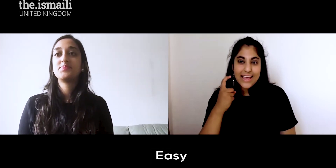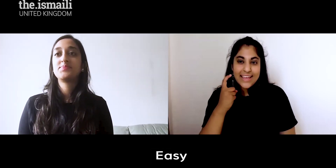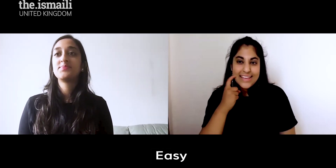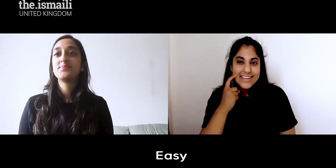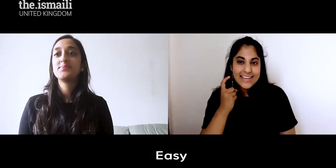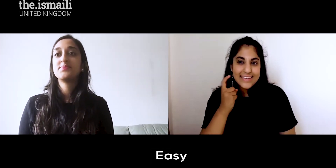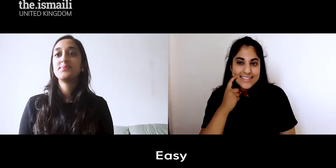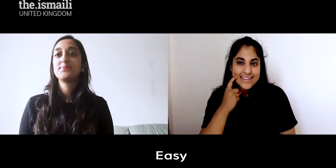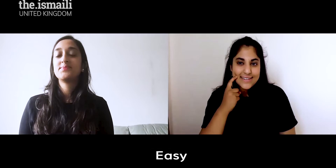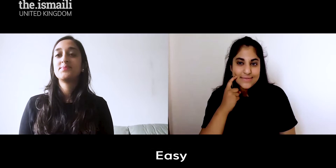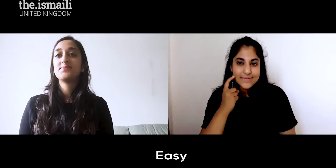easy.